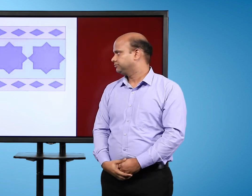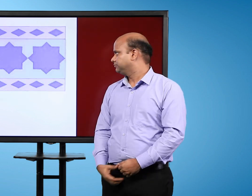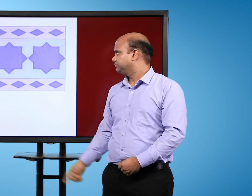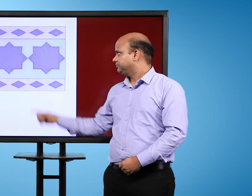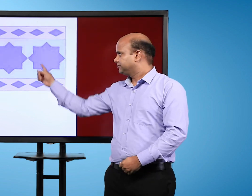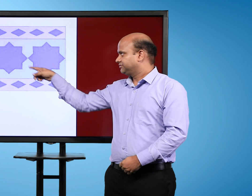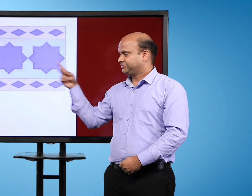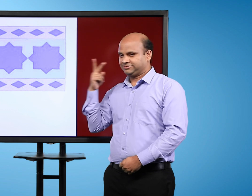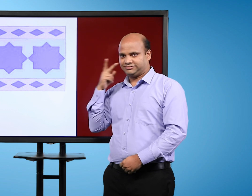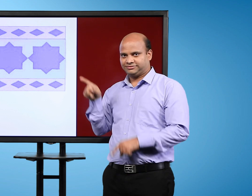like the one shown here.